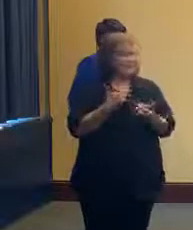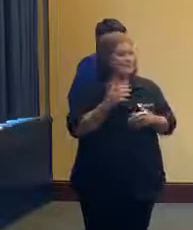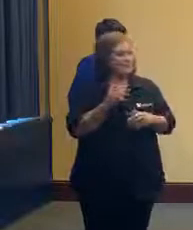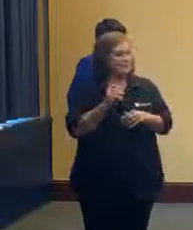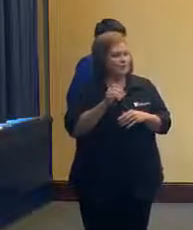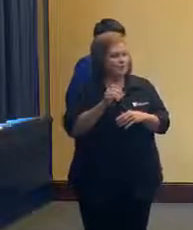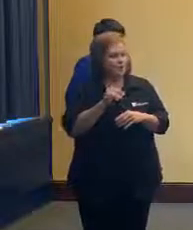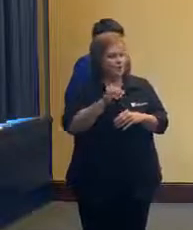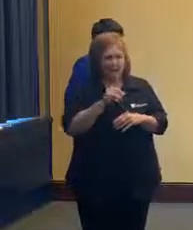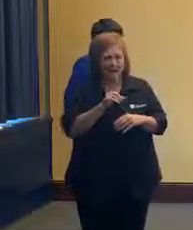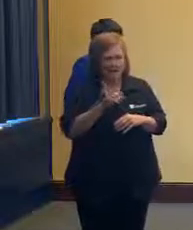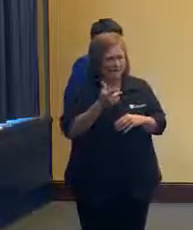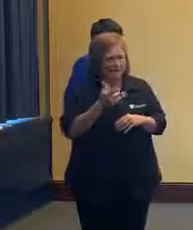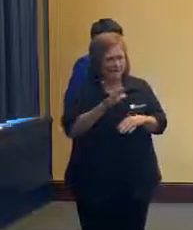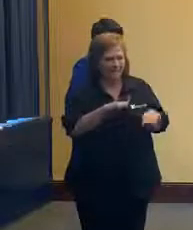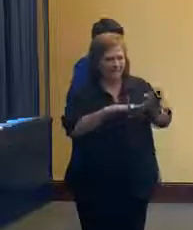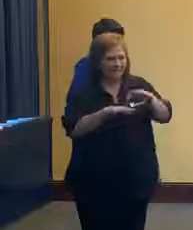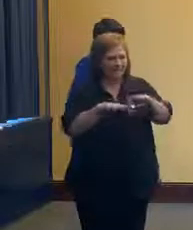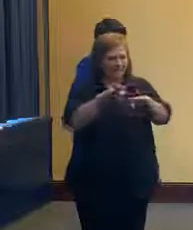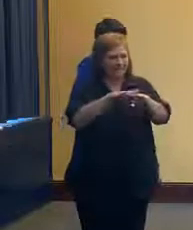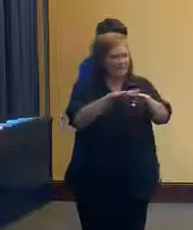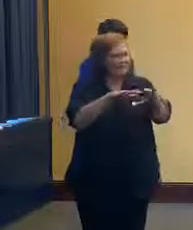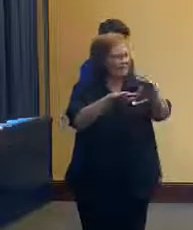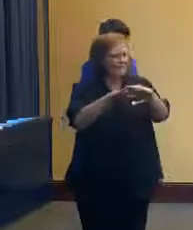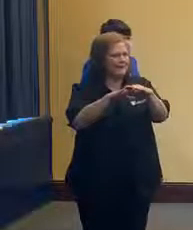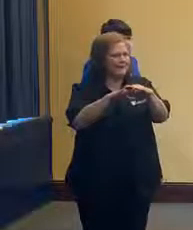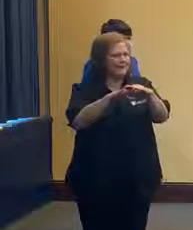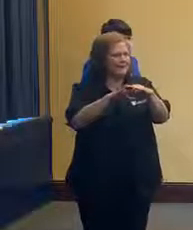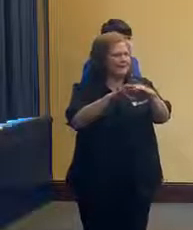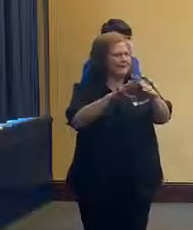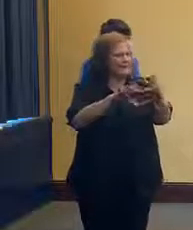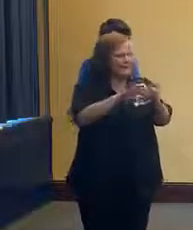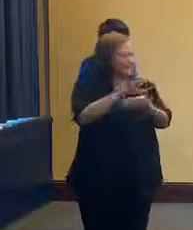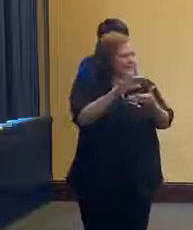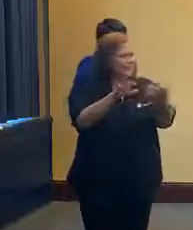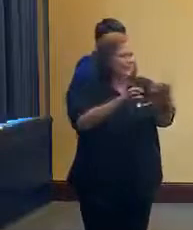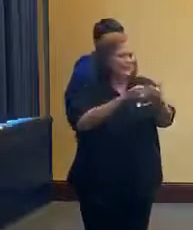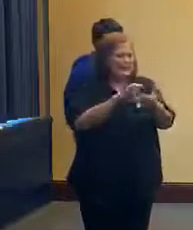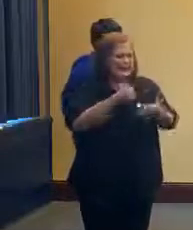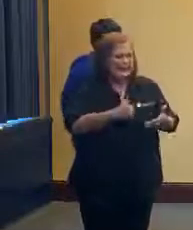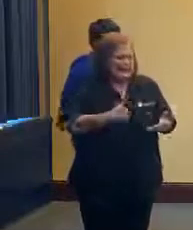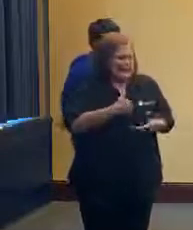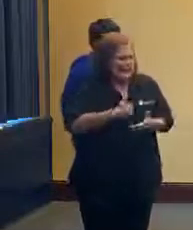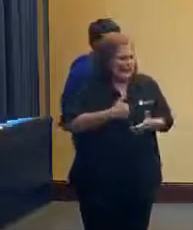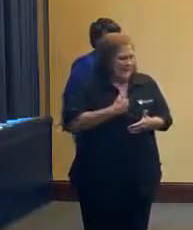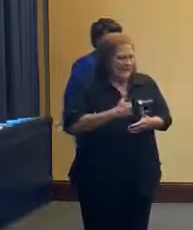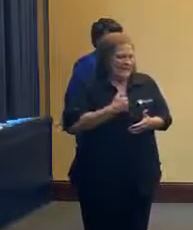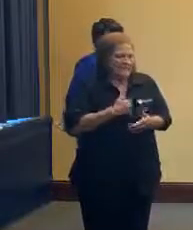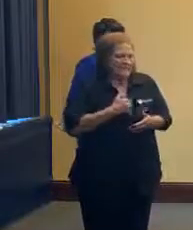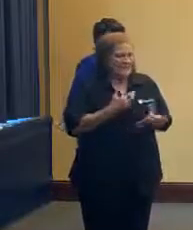on almost every financial sector. So I'm sorry I can't be more clear. It's not,